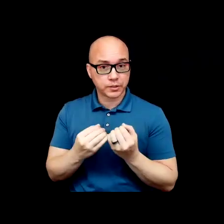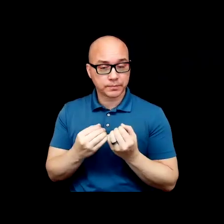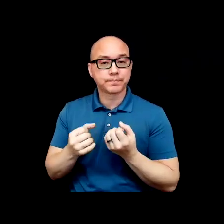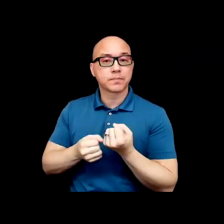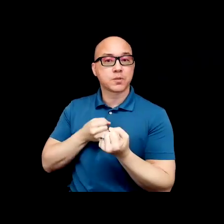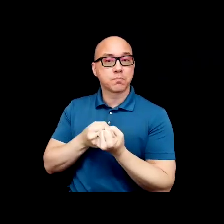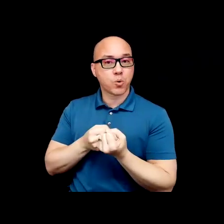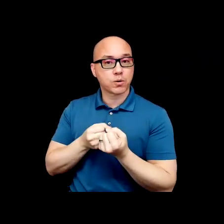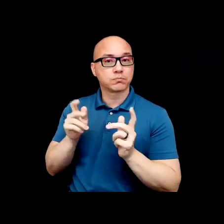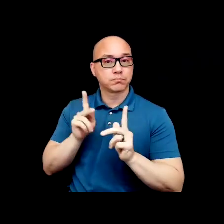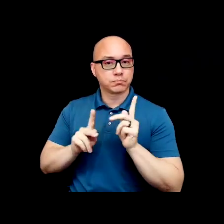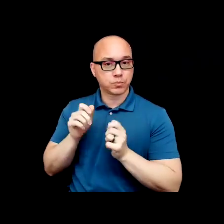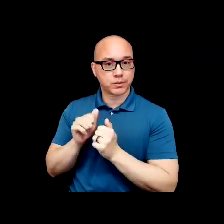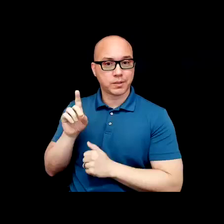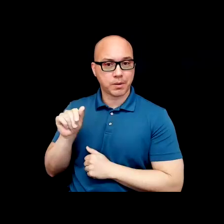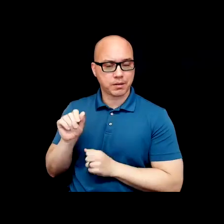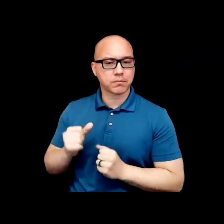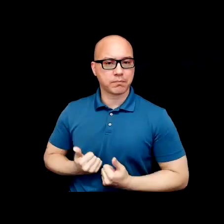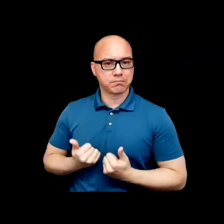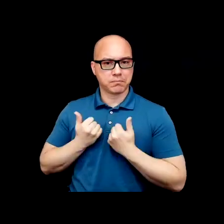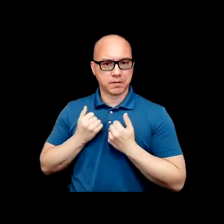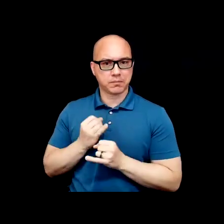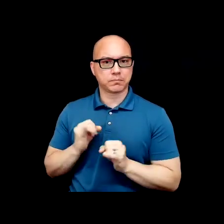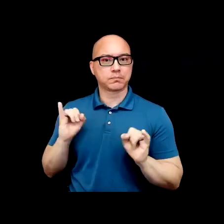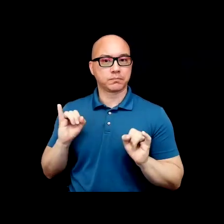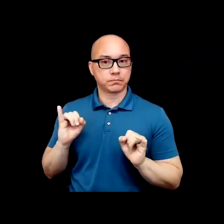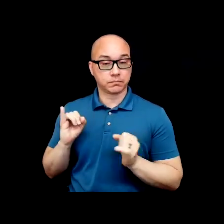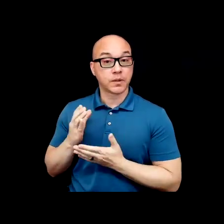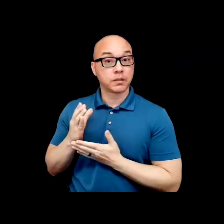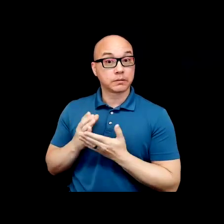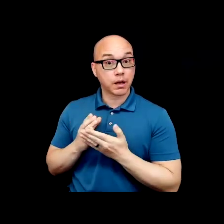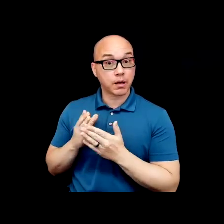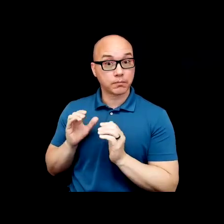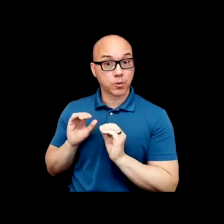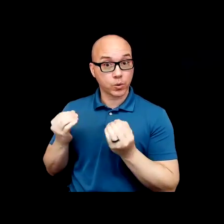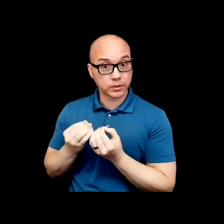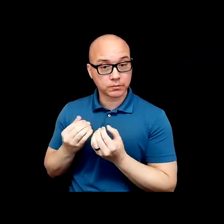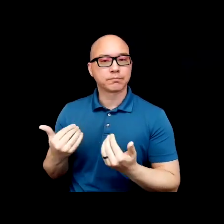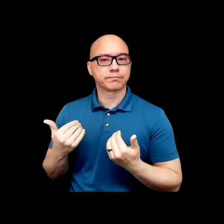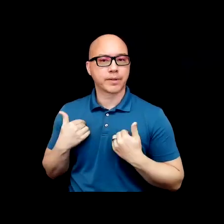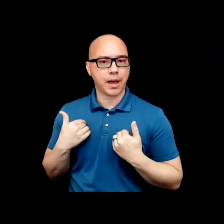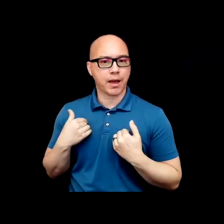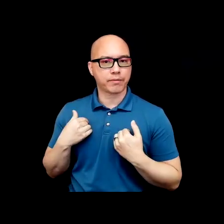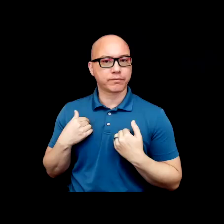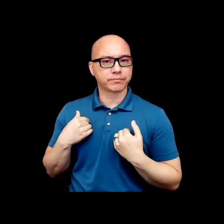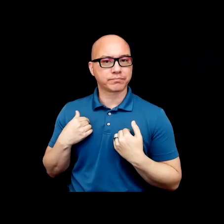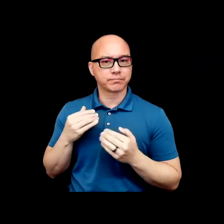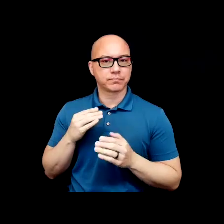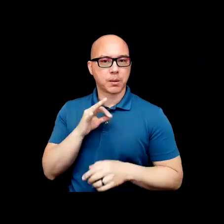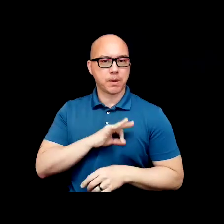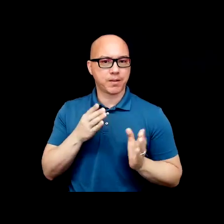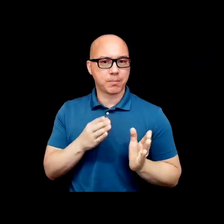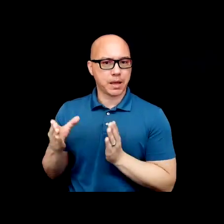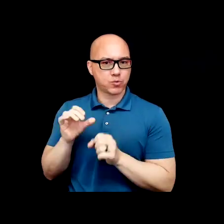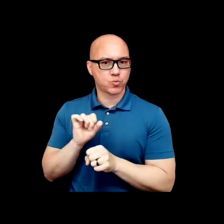independently. Some of these centers have benefit planners on staff, while others may not have someone on staff, but often can help